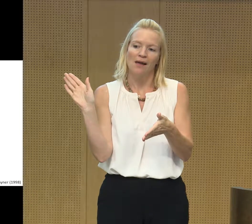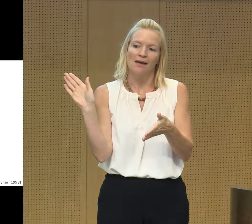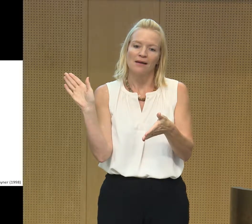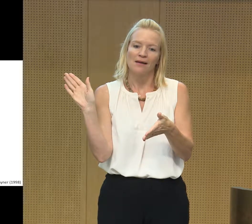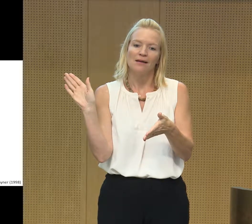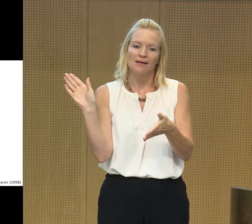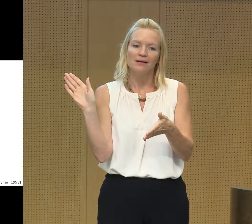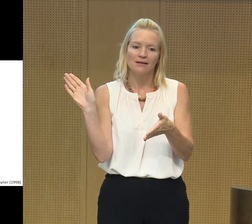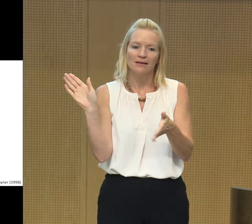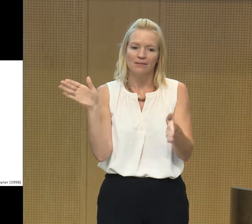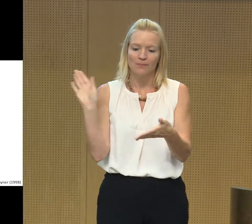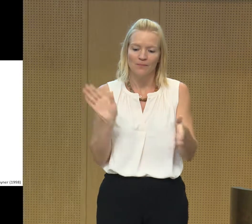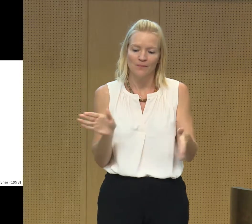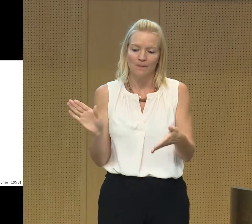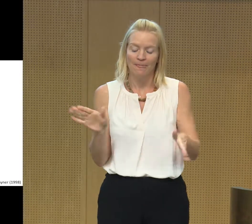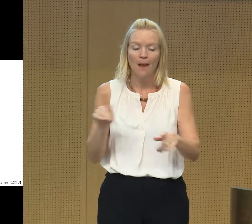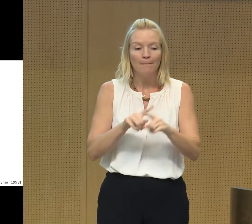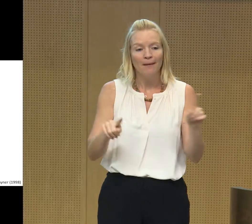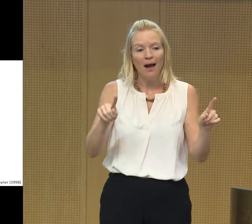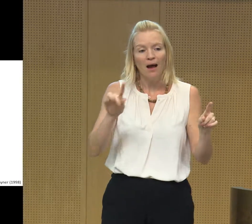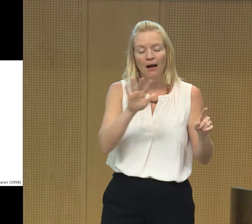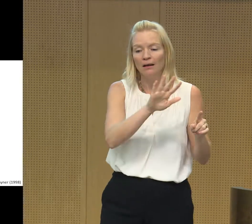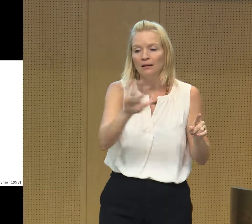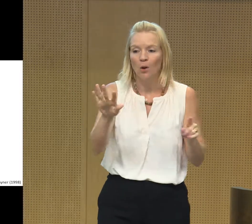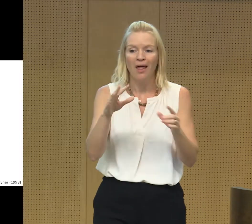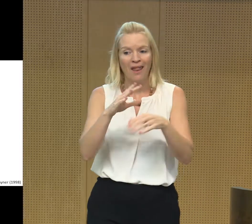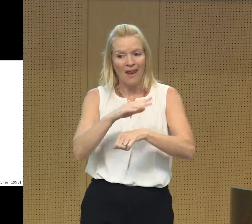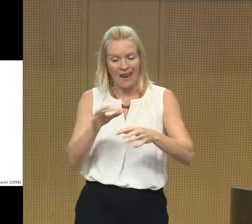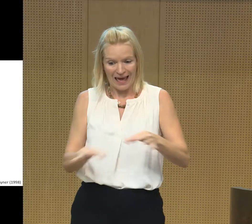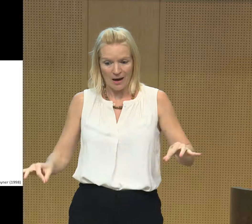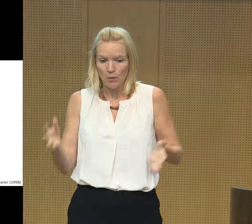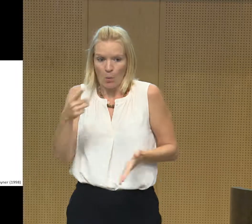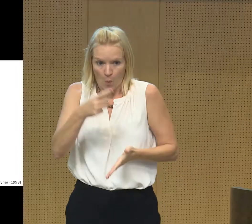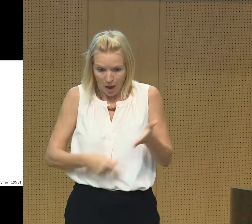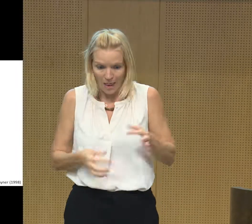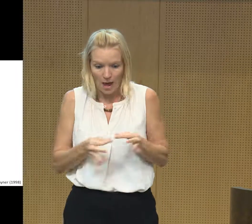So it's about 15 letters wider to the right.